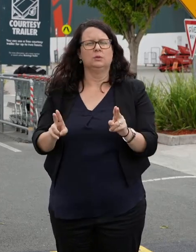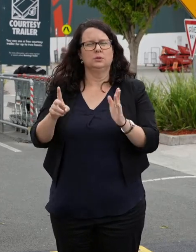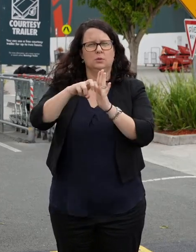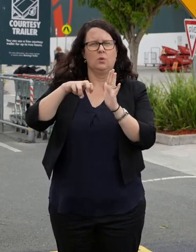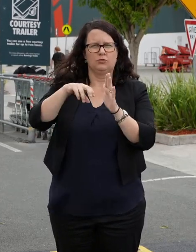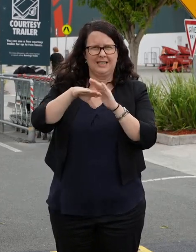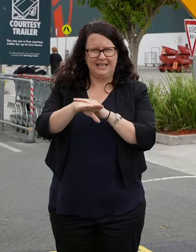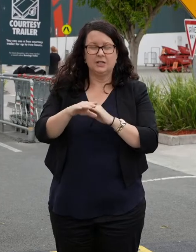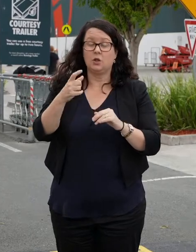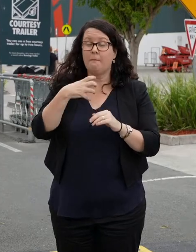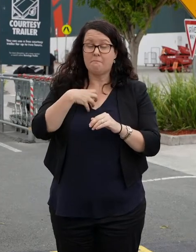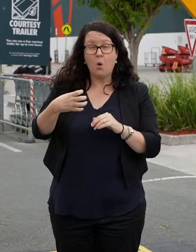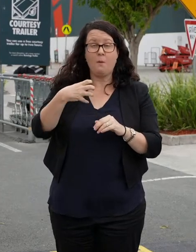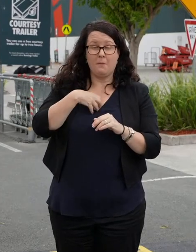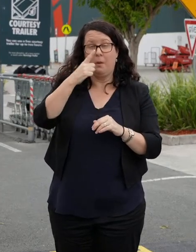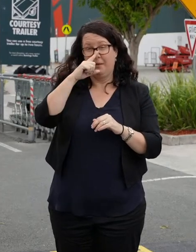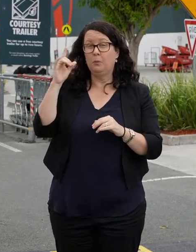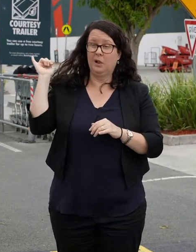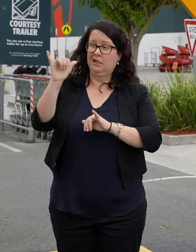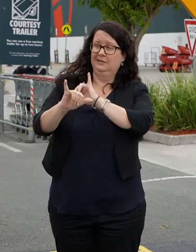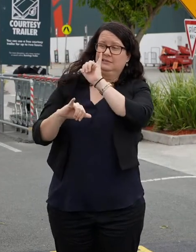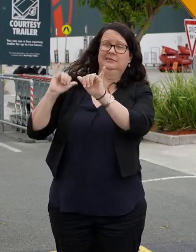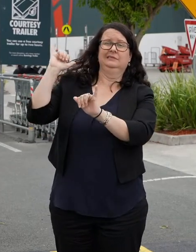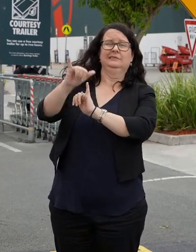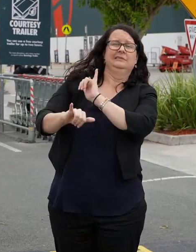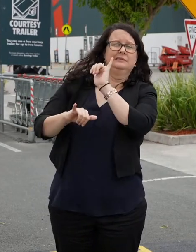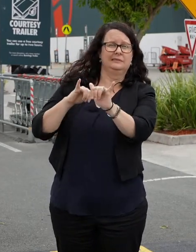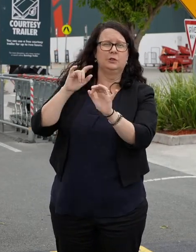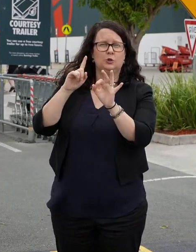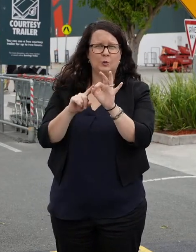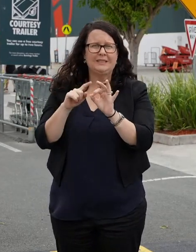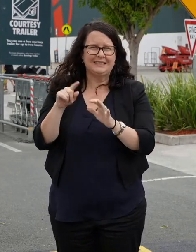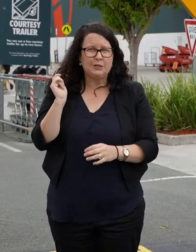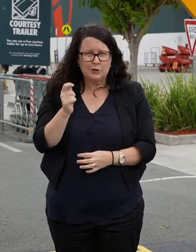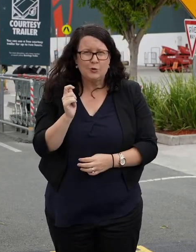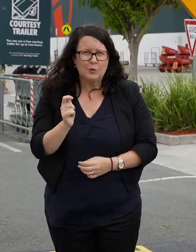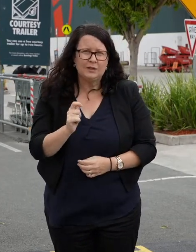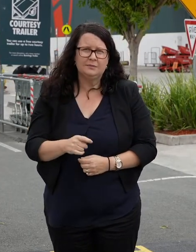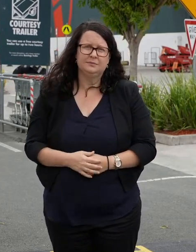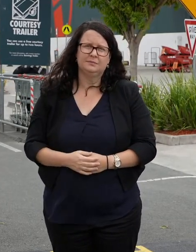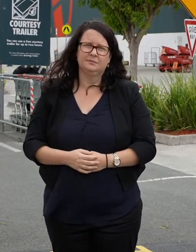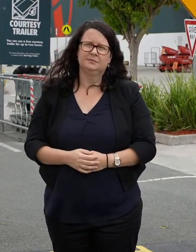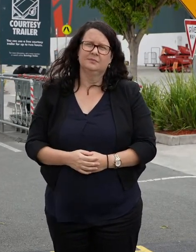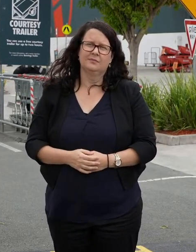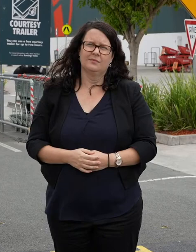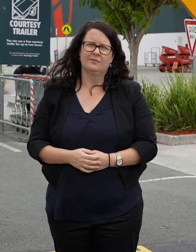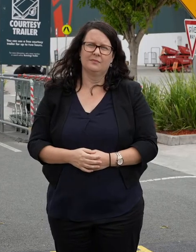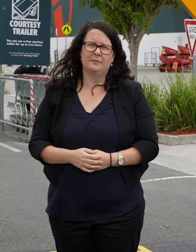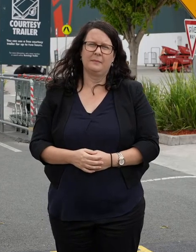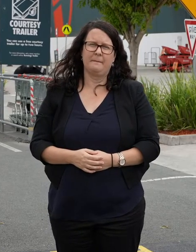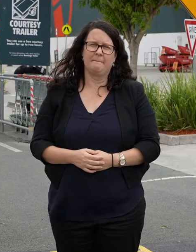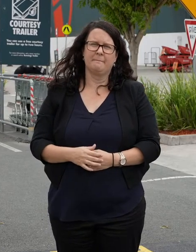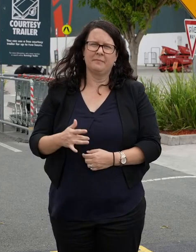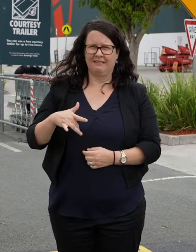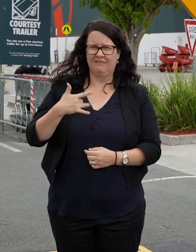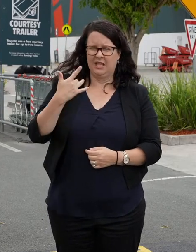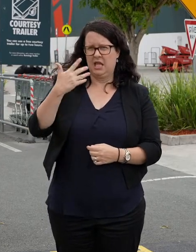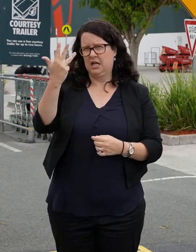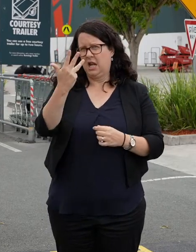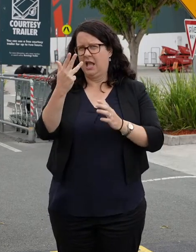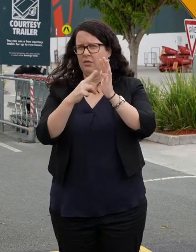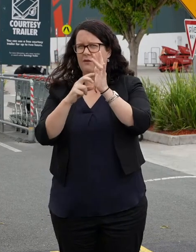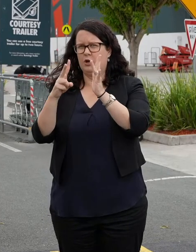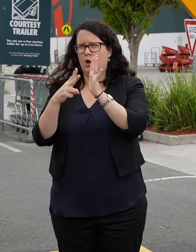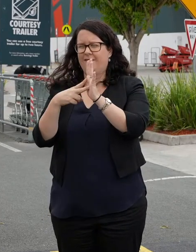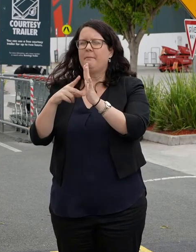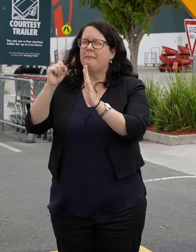more people are going to be flying in very shortly, at the very latest from the 19th of November, and being